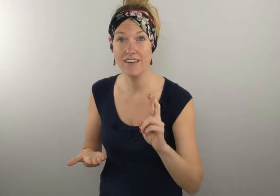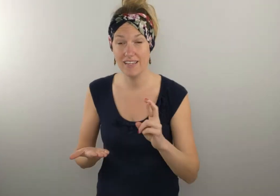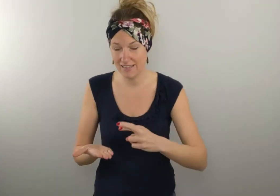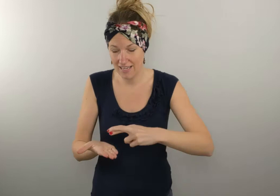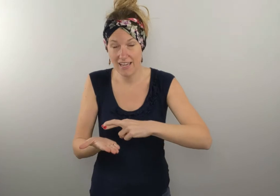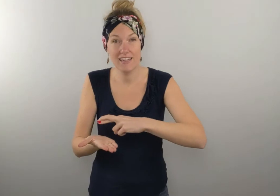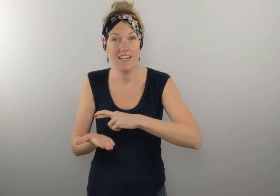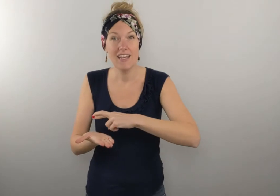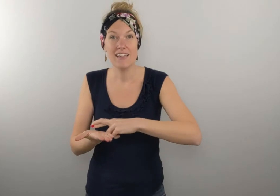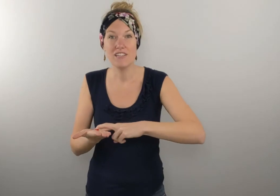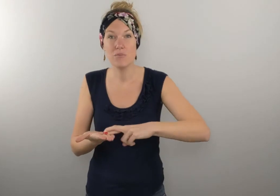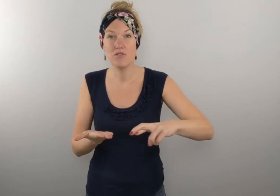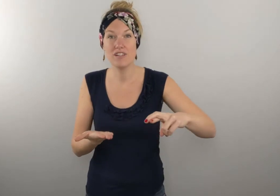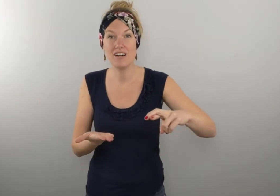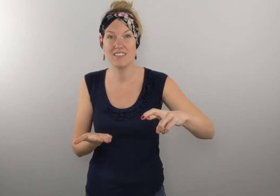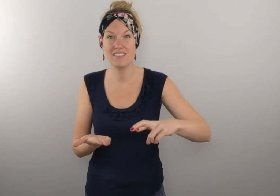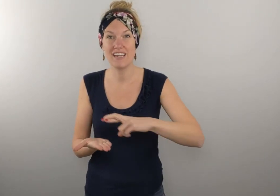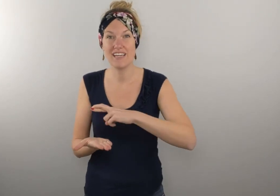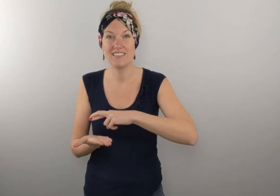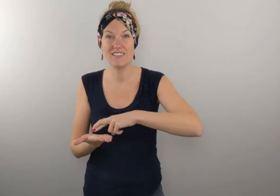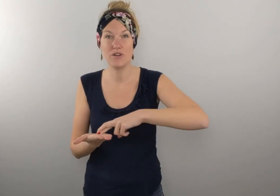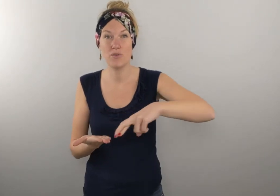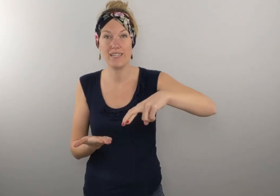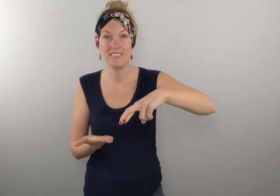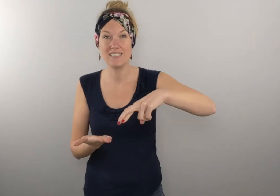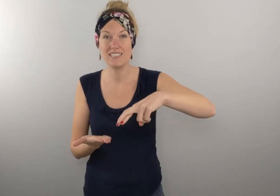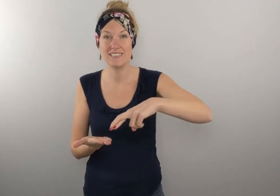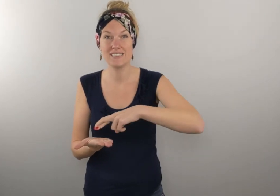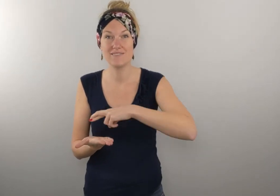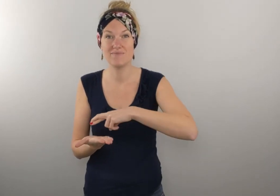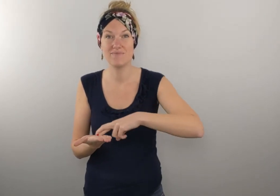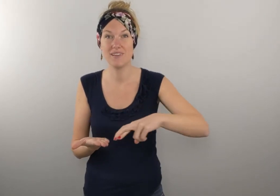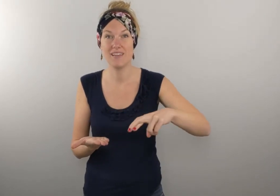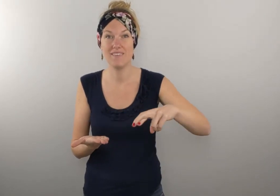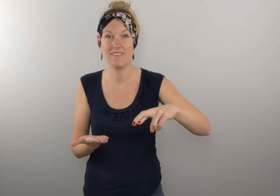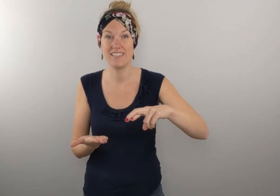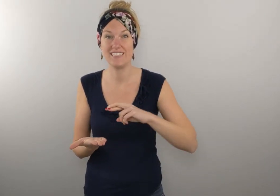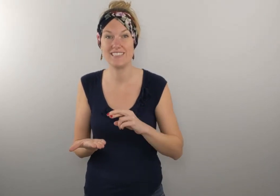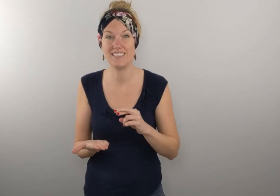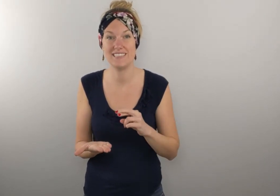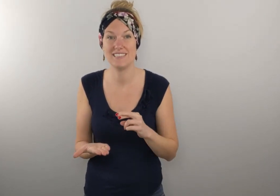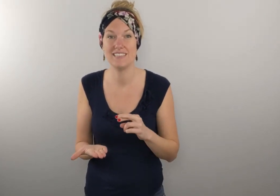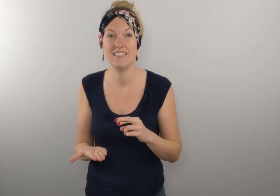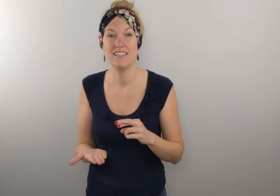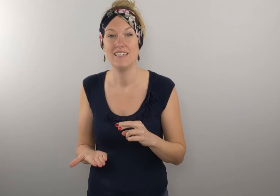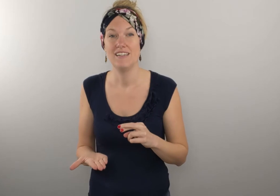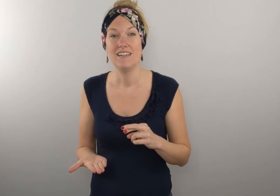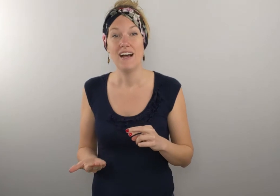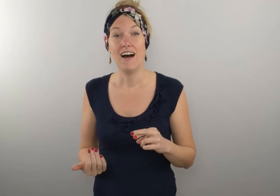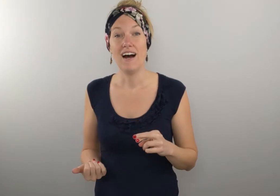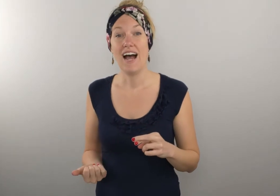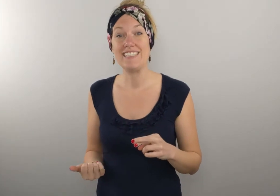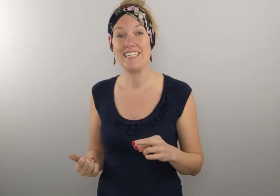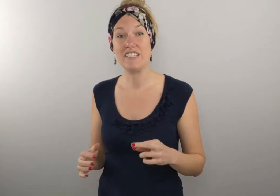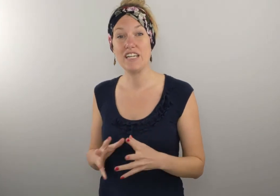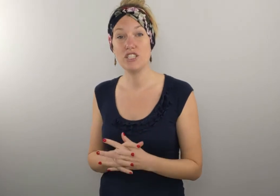like that, and then you move it across your hand. Righteousness, okay? Righteousness. I dare not